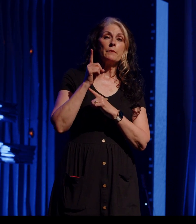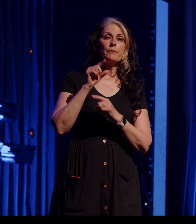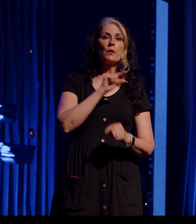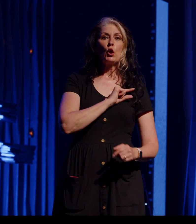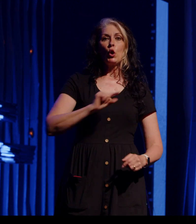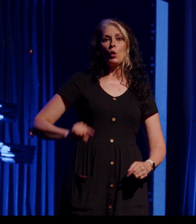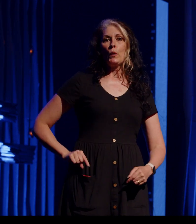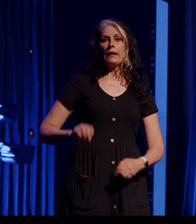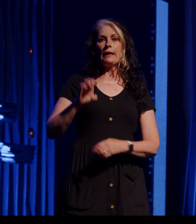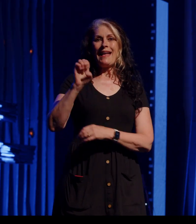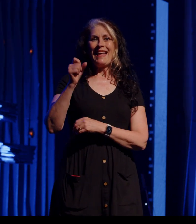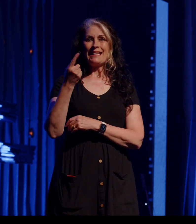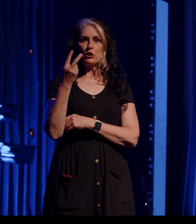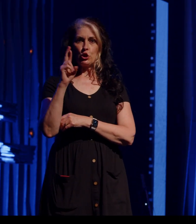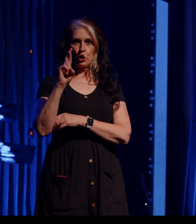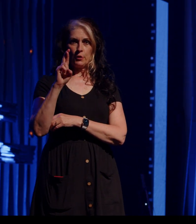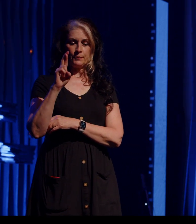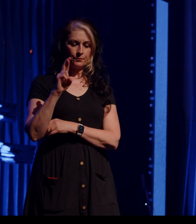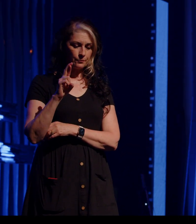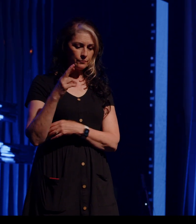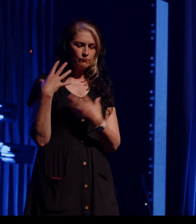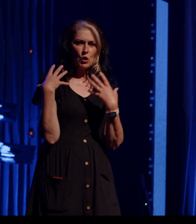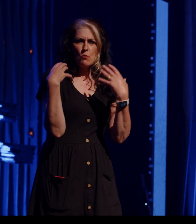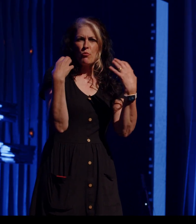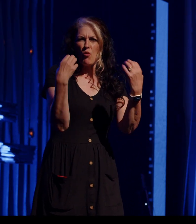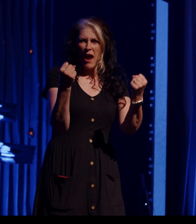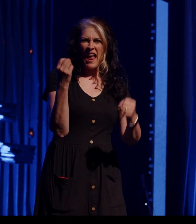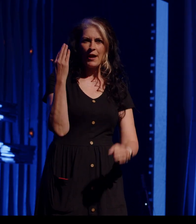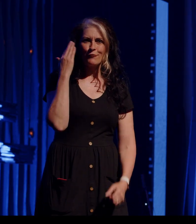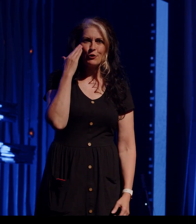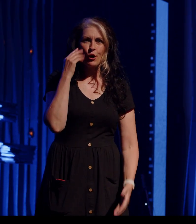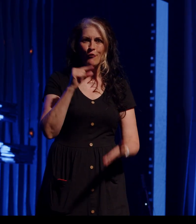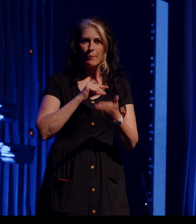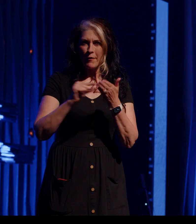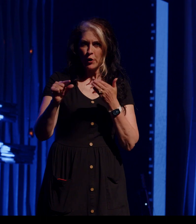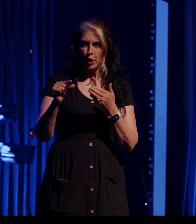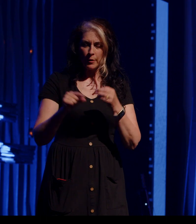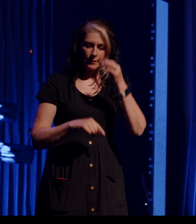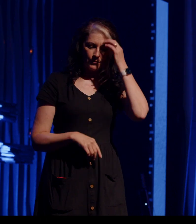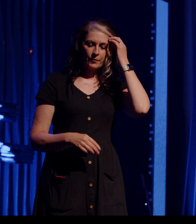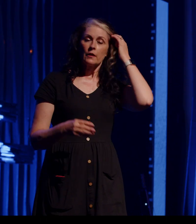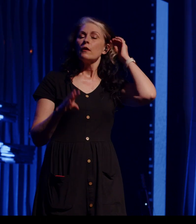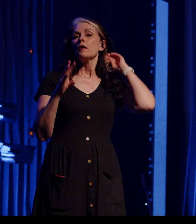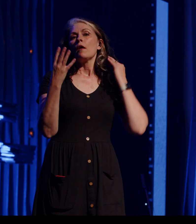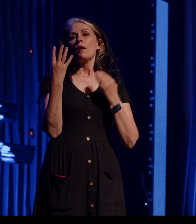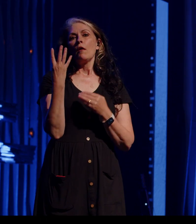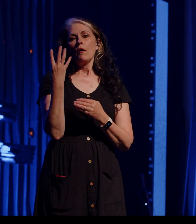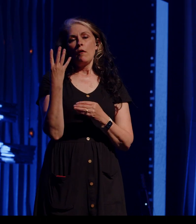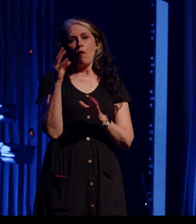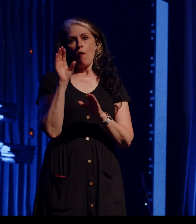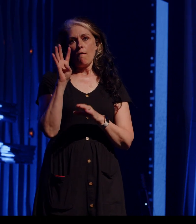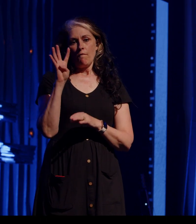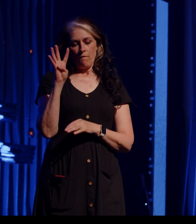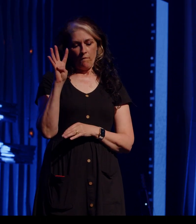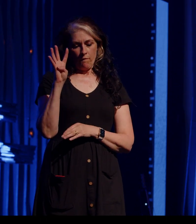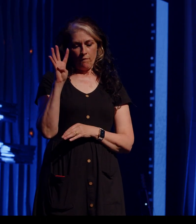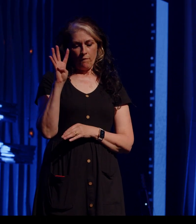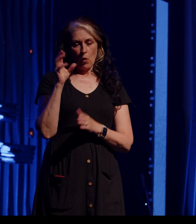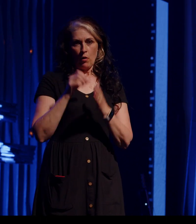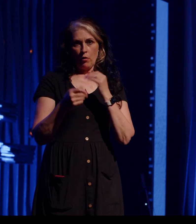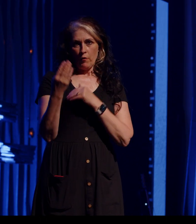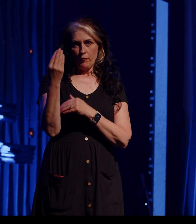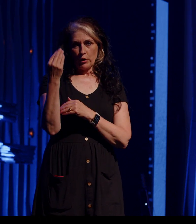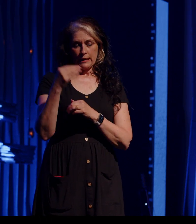Queen Esther. She's a brave woman. Most of us know her from a verse in Esther 4:14 where it says, "For such a time as this,